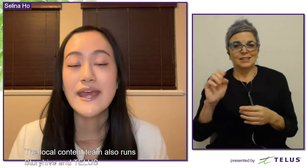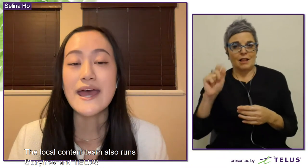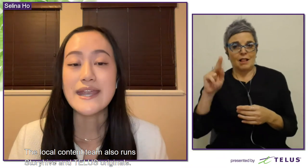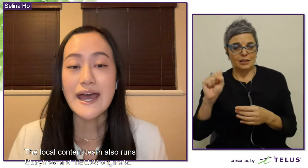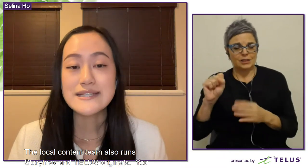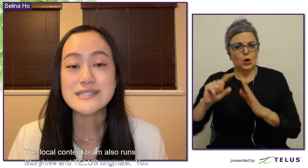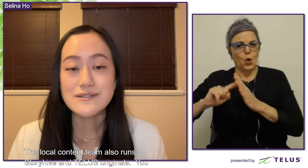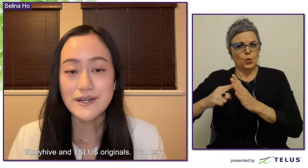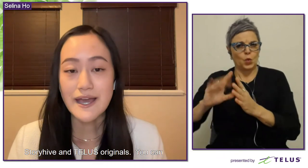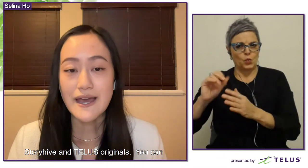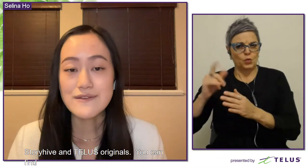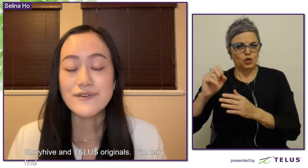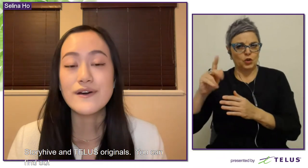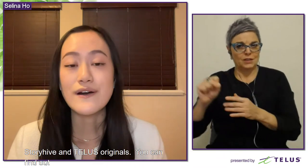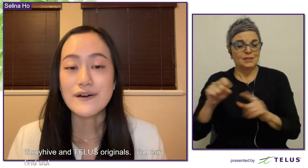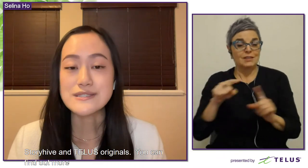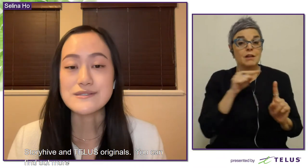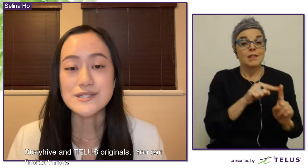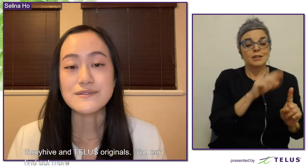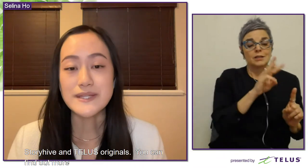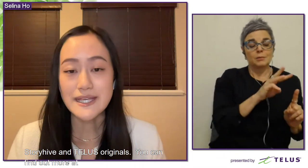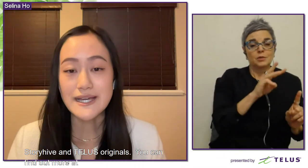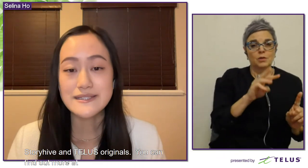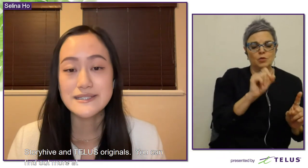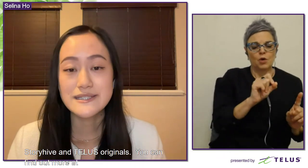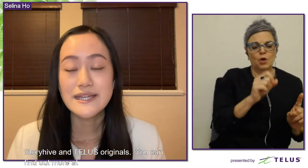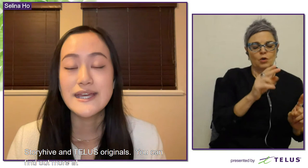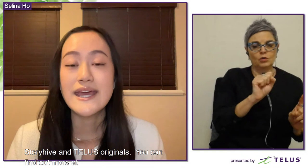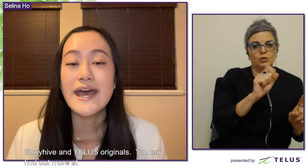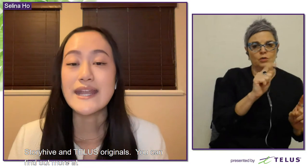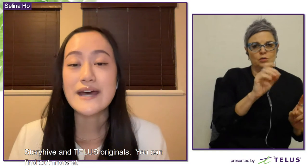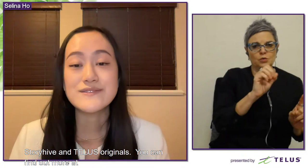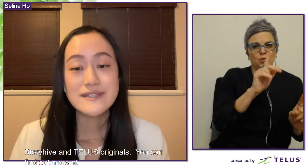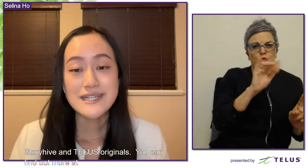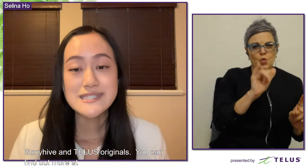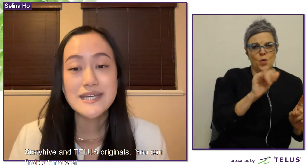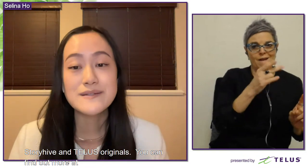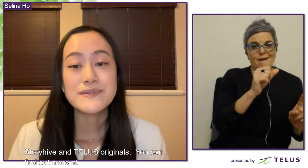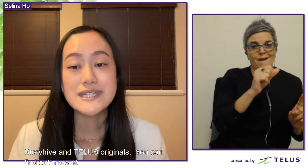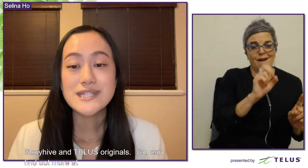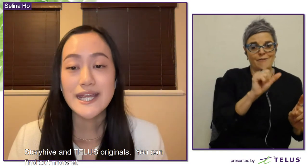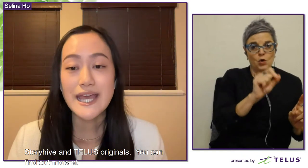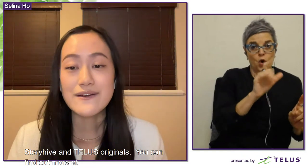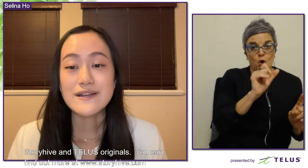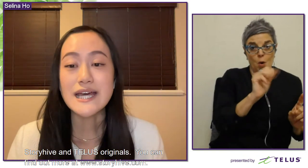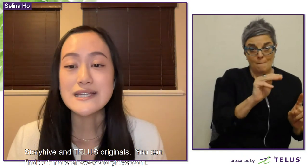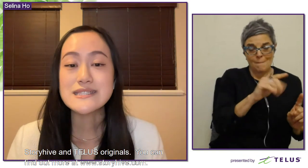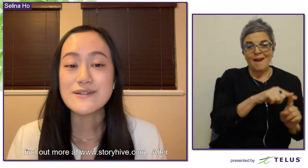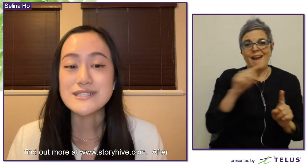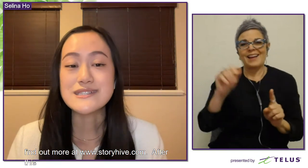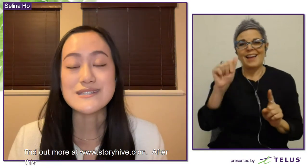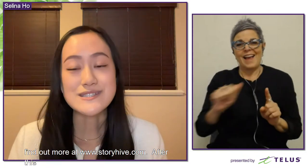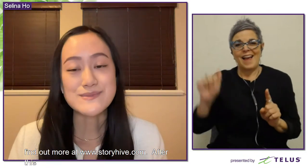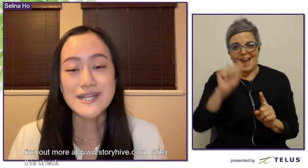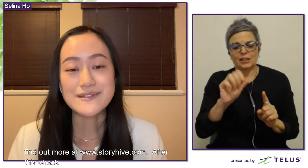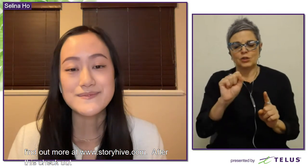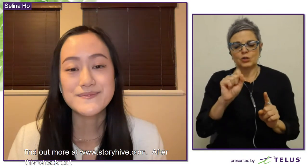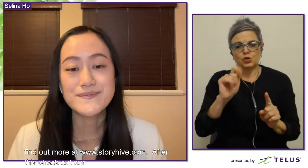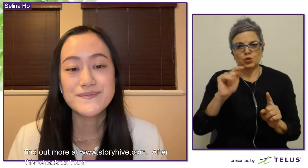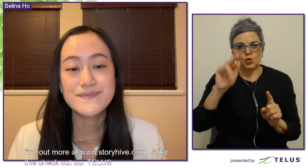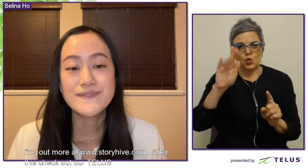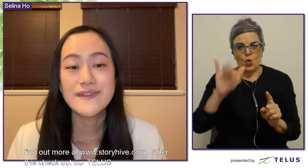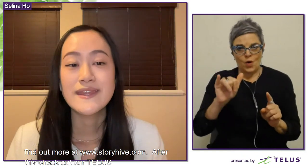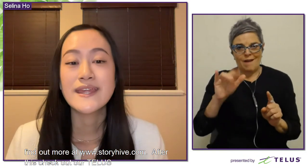www.storyhive.com and at StoryHive on social media. And after this, please check out our TELUS Originals YouTube